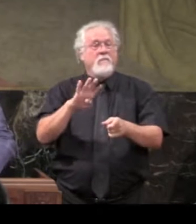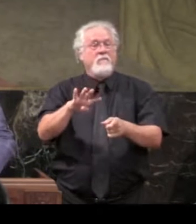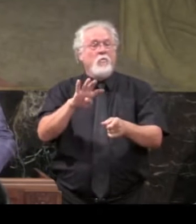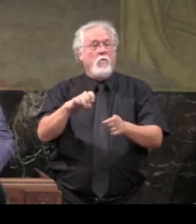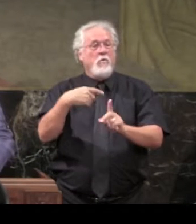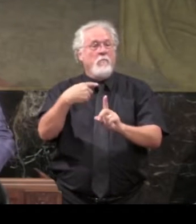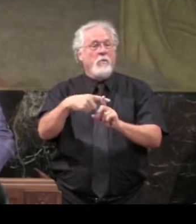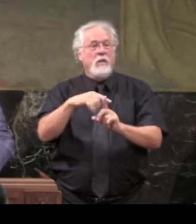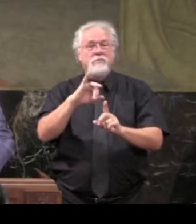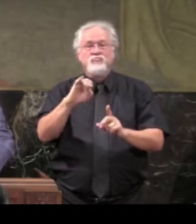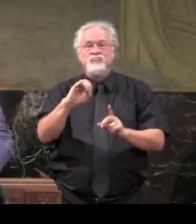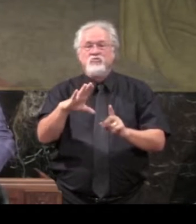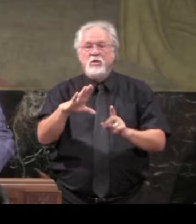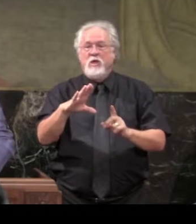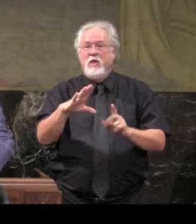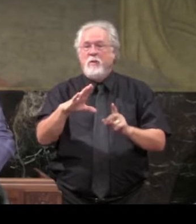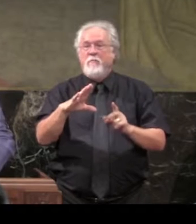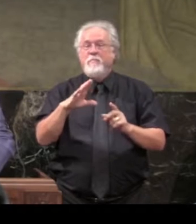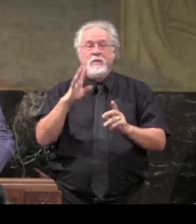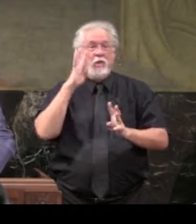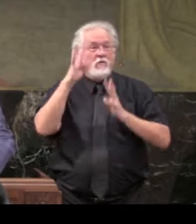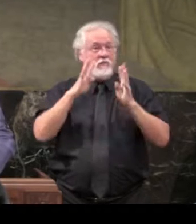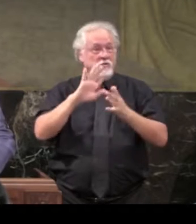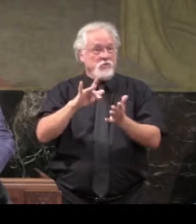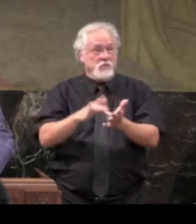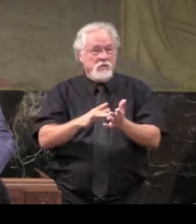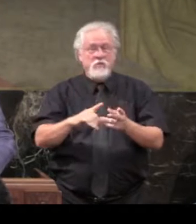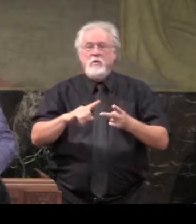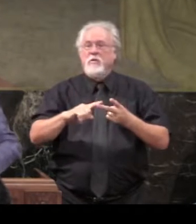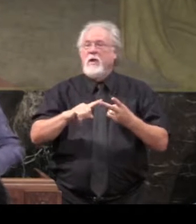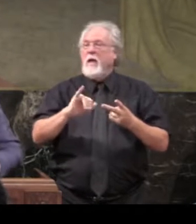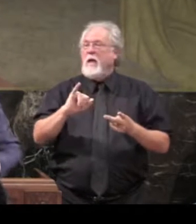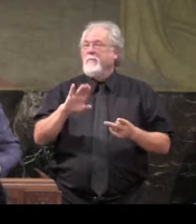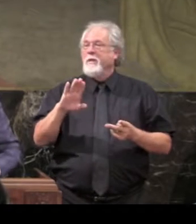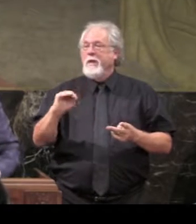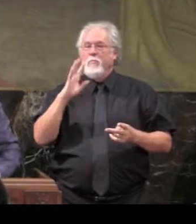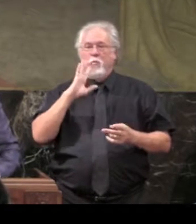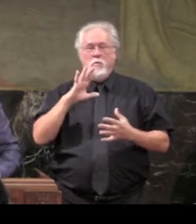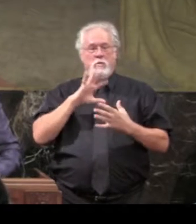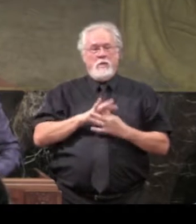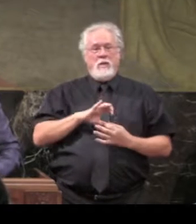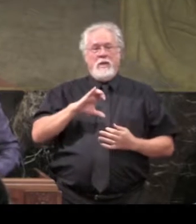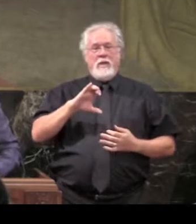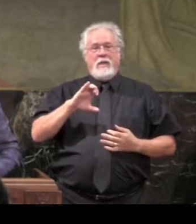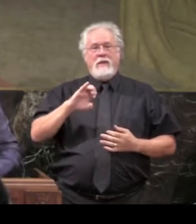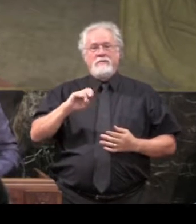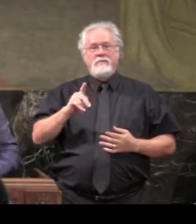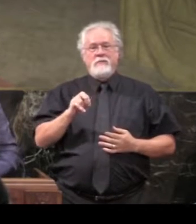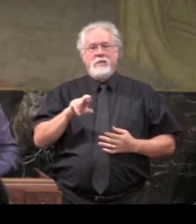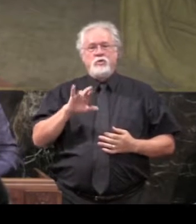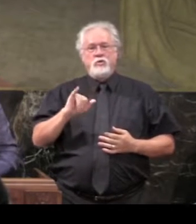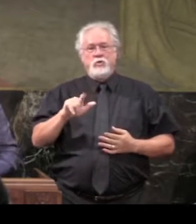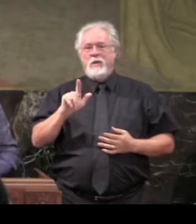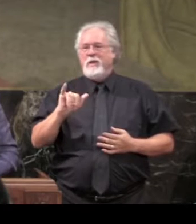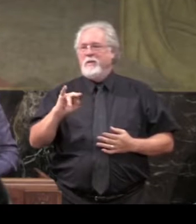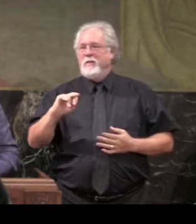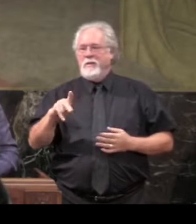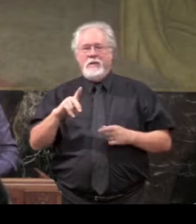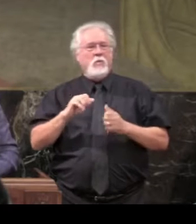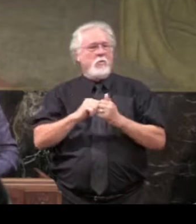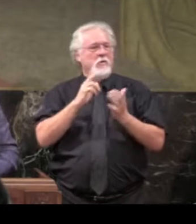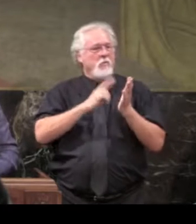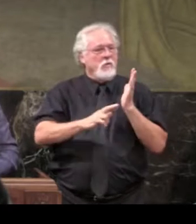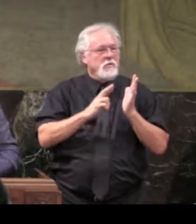400-plus job client innovation center, and IBM is going to partner with CenturyLink on research, development, and product